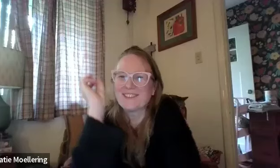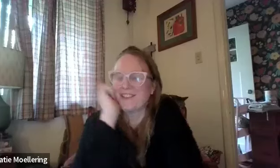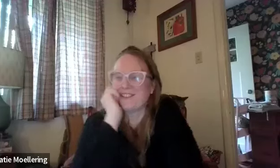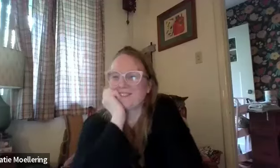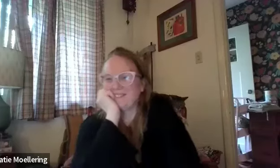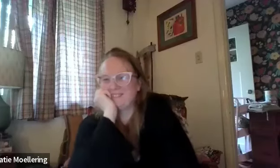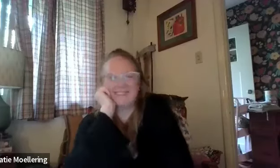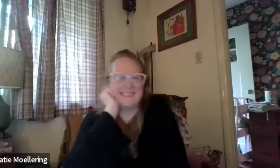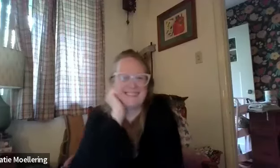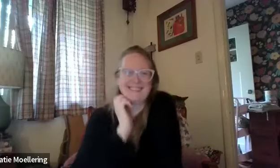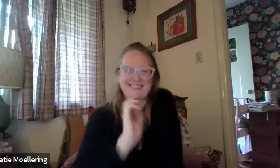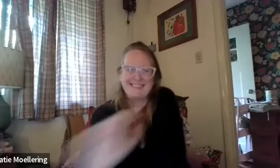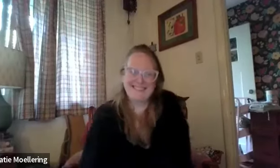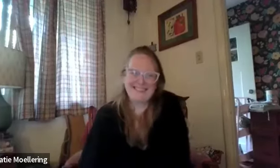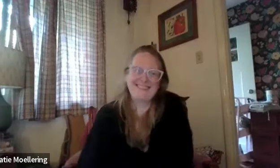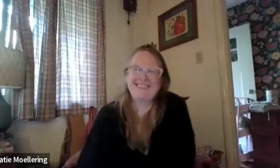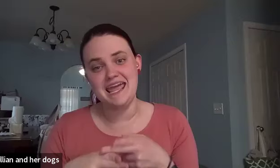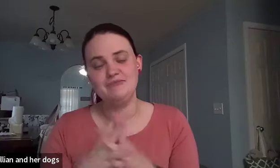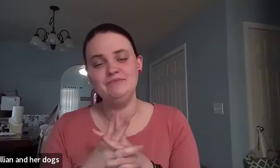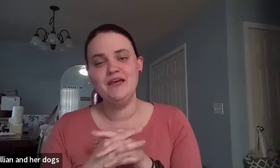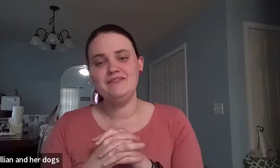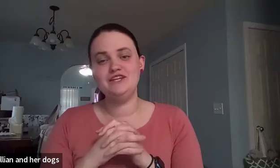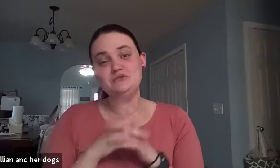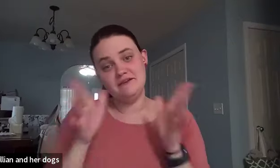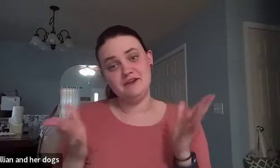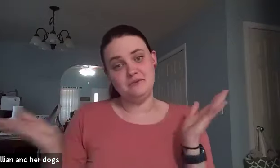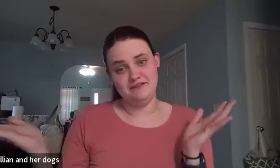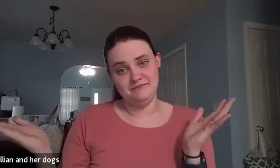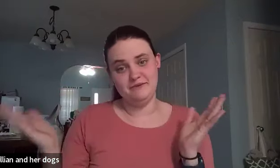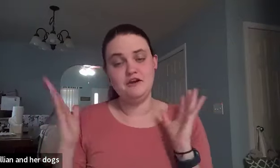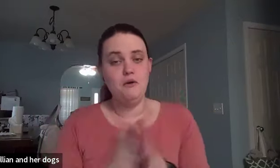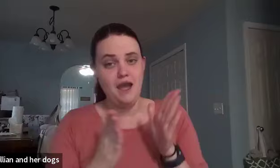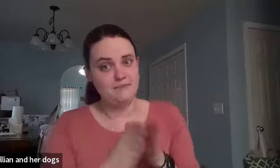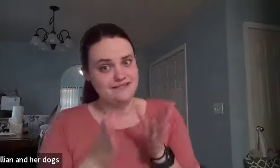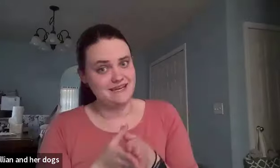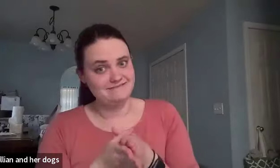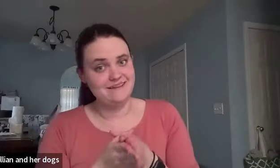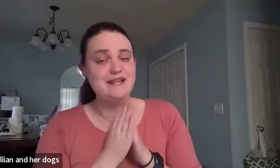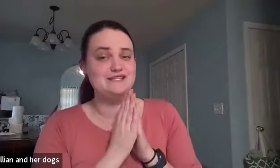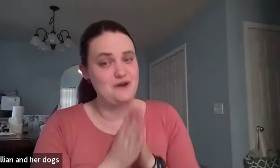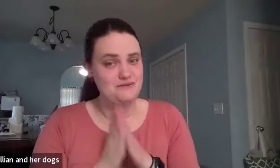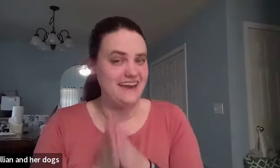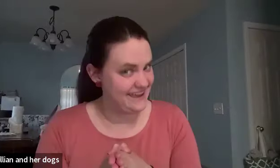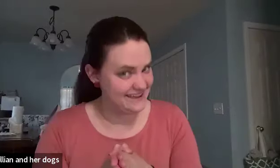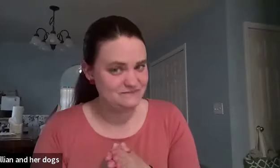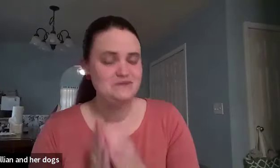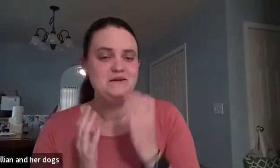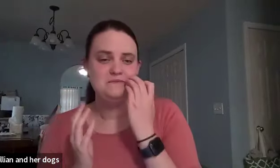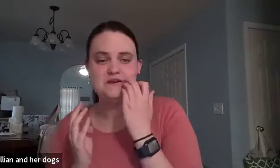cute. Yeah, I'm like, if I give you a name, then you live here with me. We cohabitate, and it's okay. But